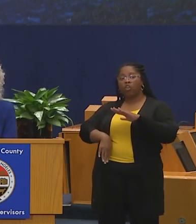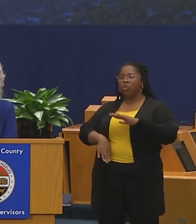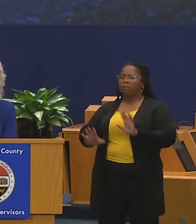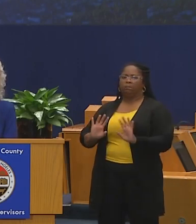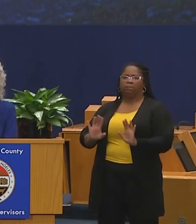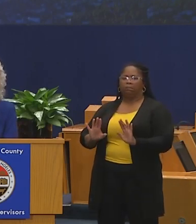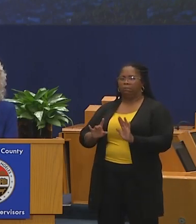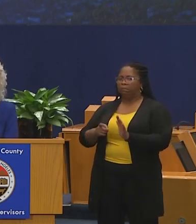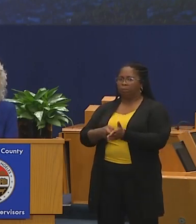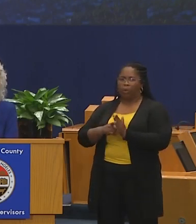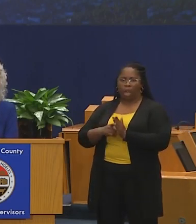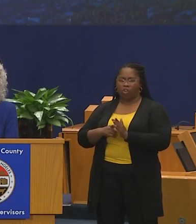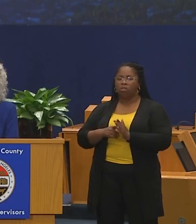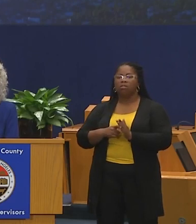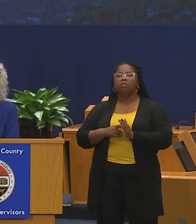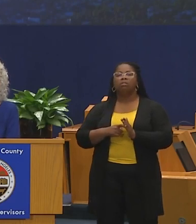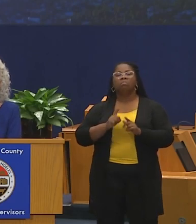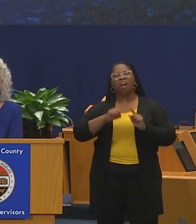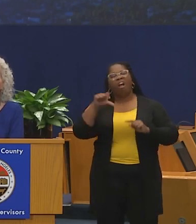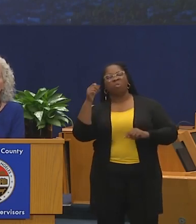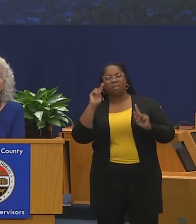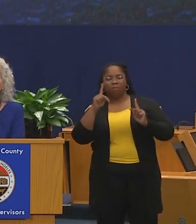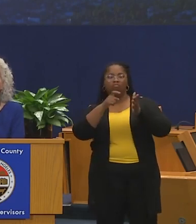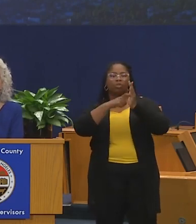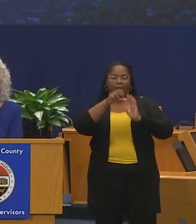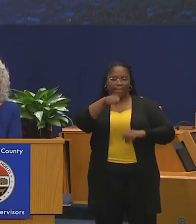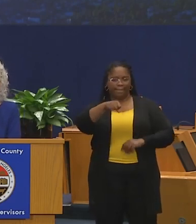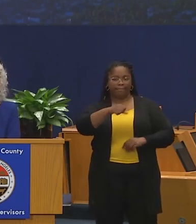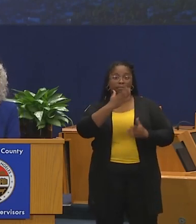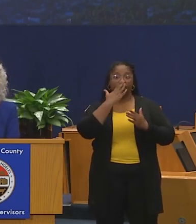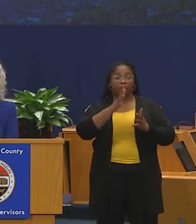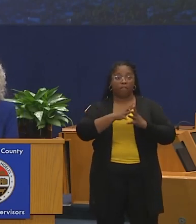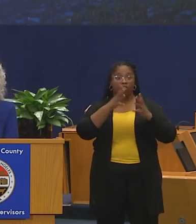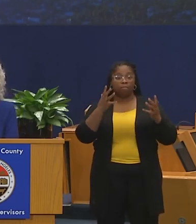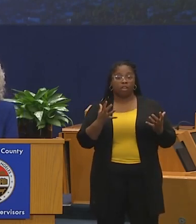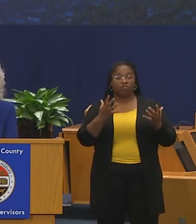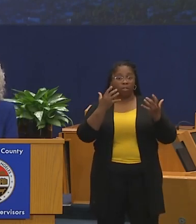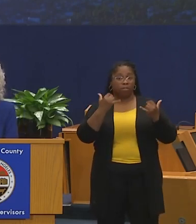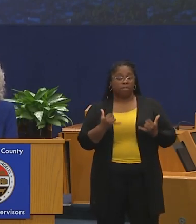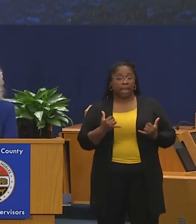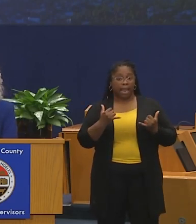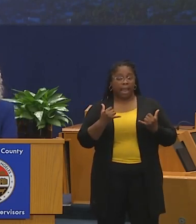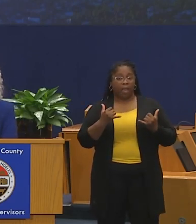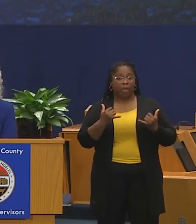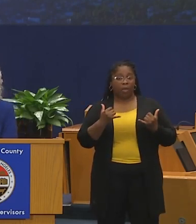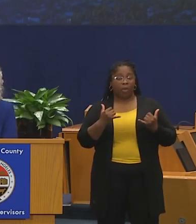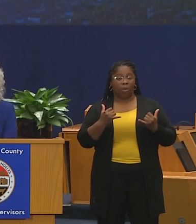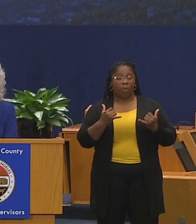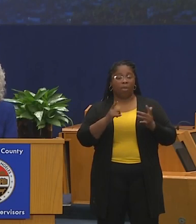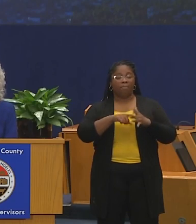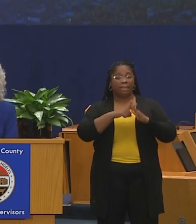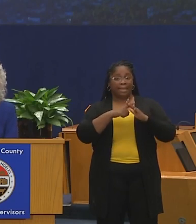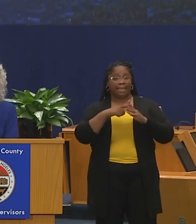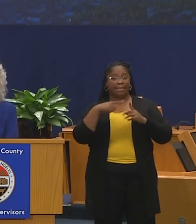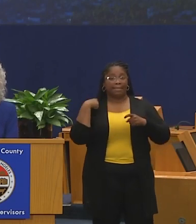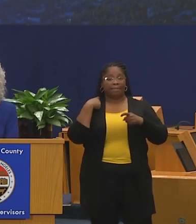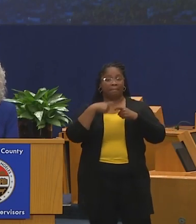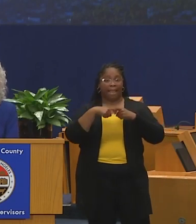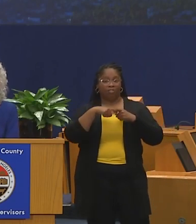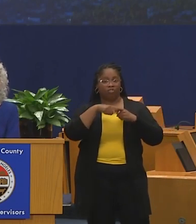the order applies to everybody else. So yes. Thank you very much, and we'll now begin our